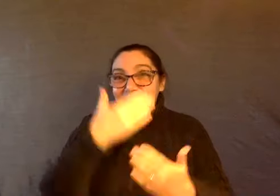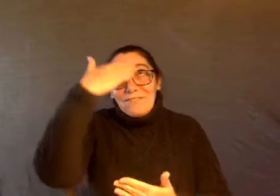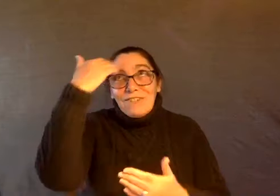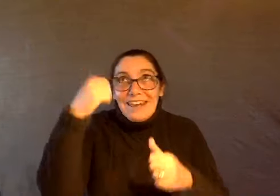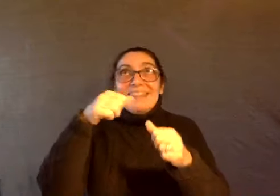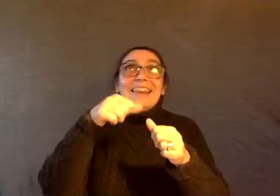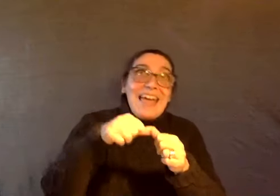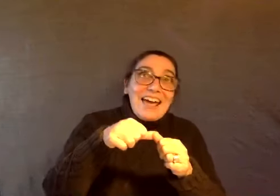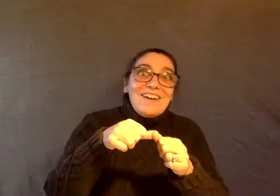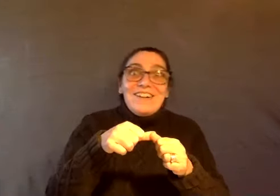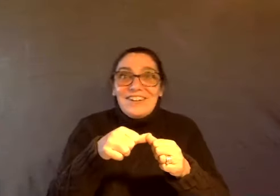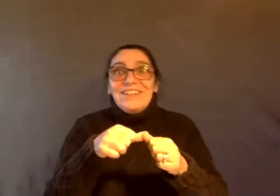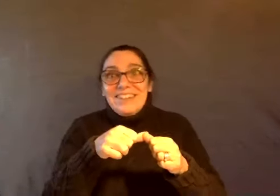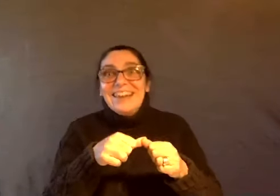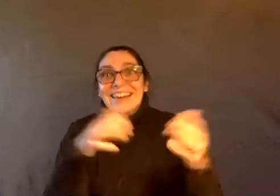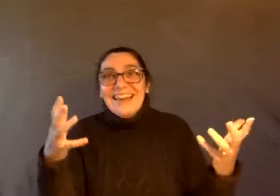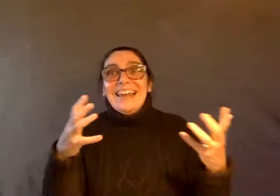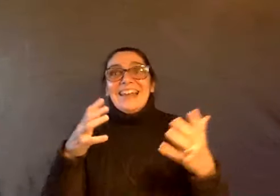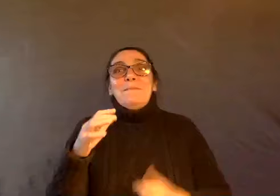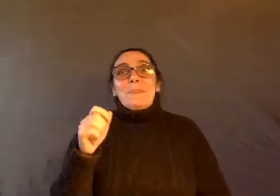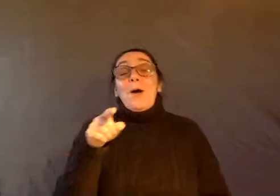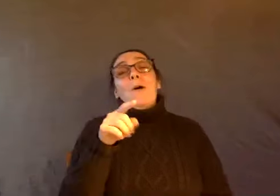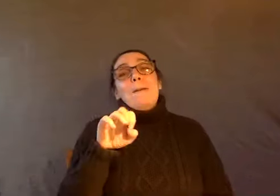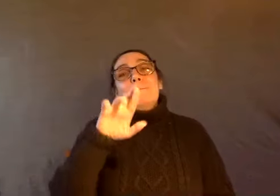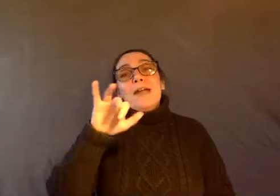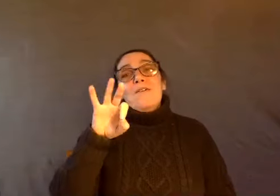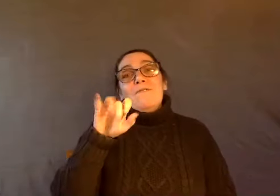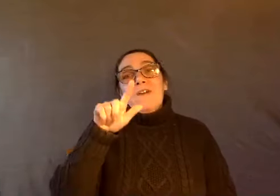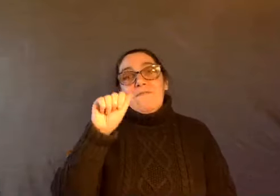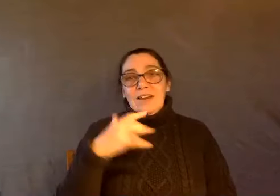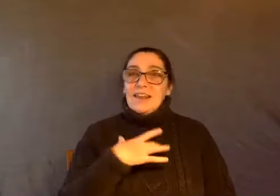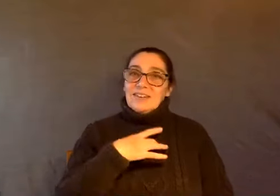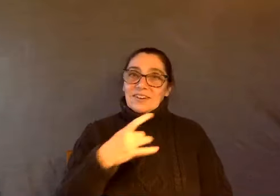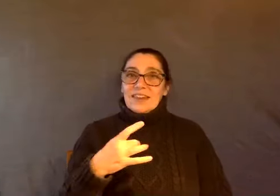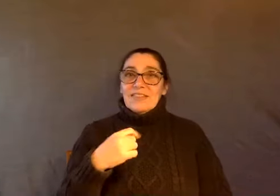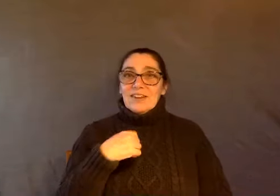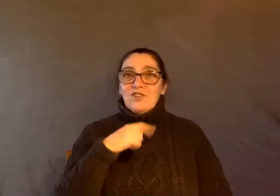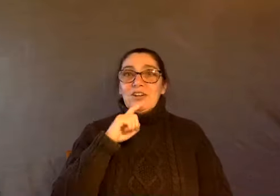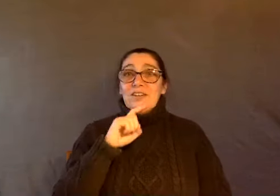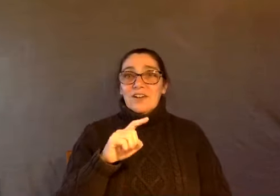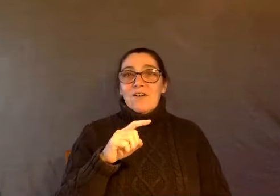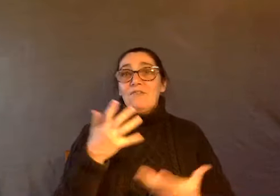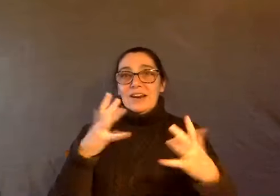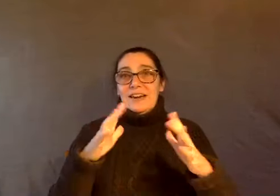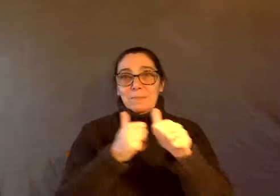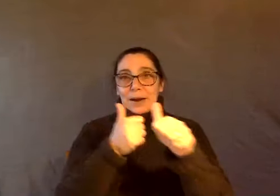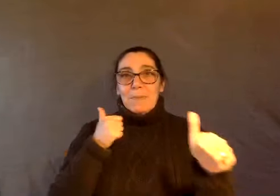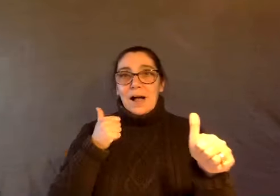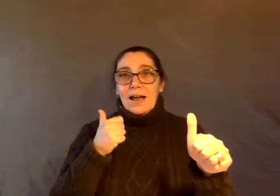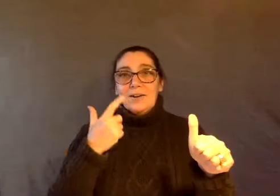Again. You get the letters. Oh, and Mary Fava likes to say that she's already like behind